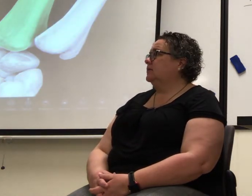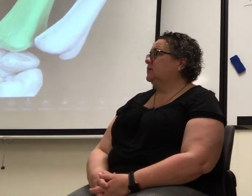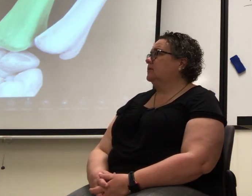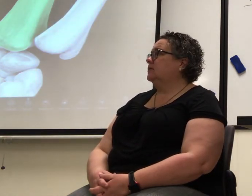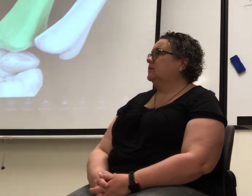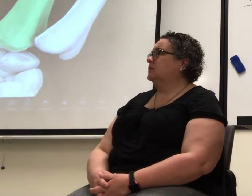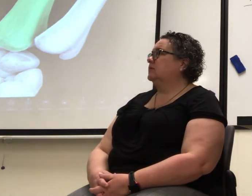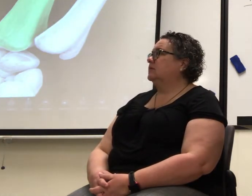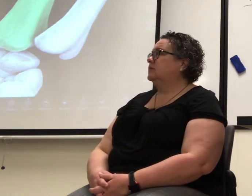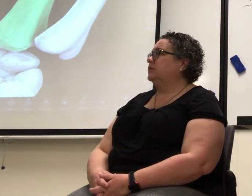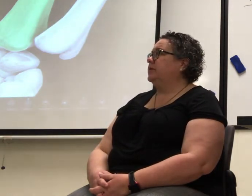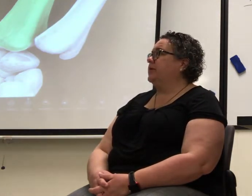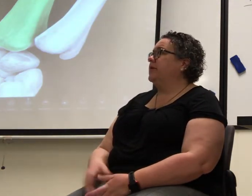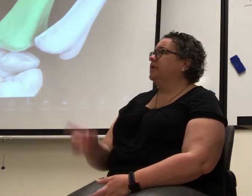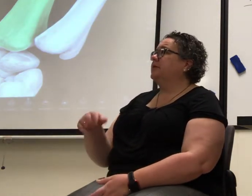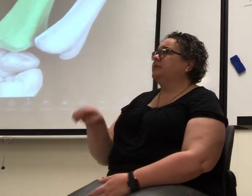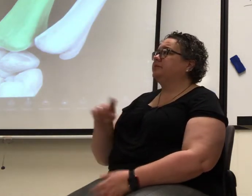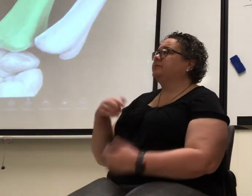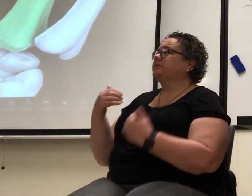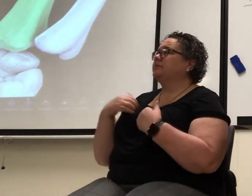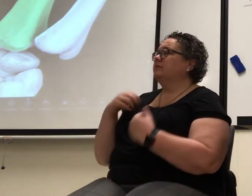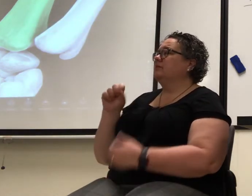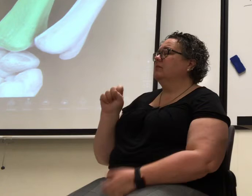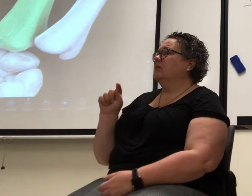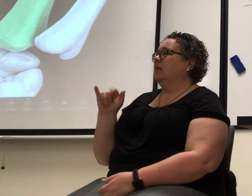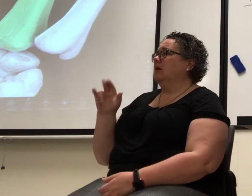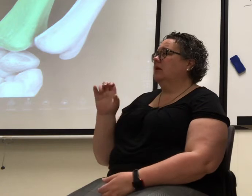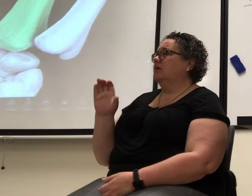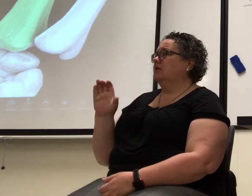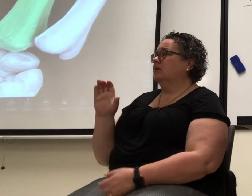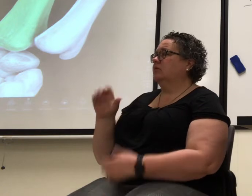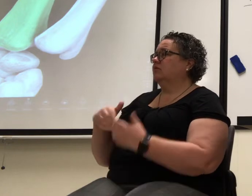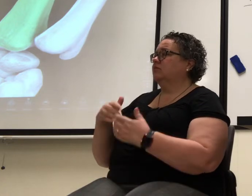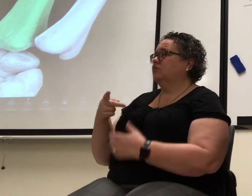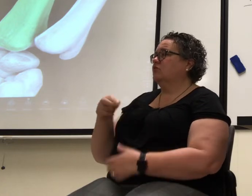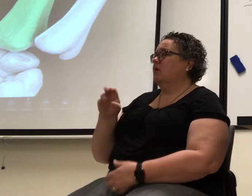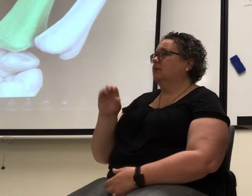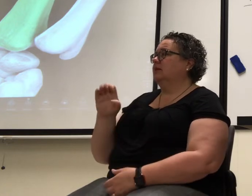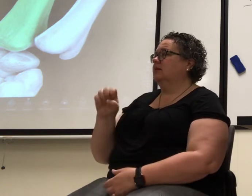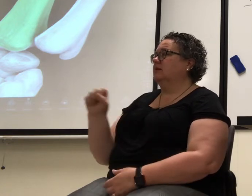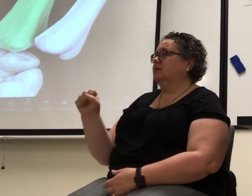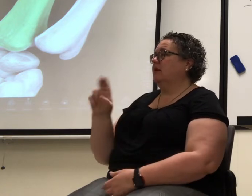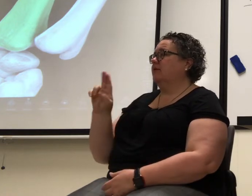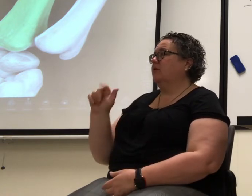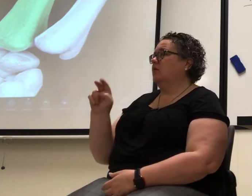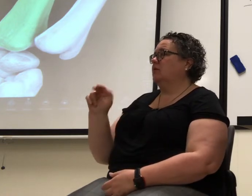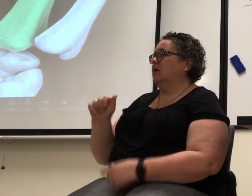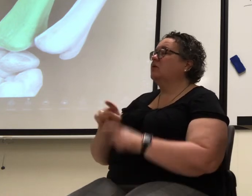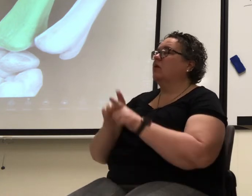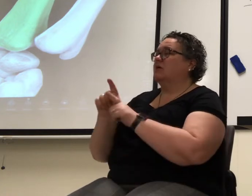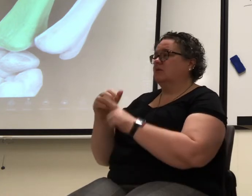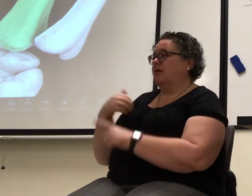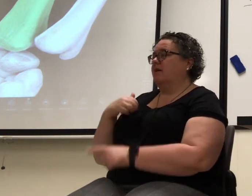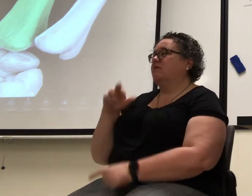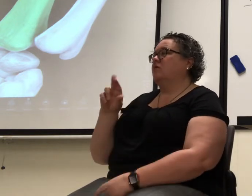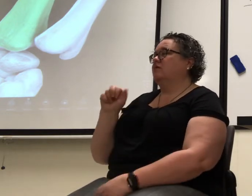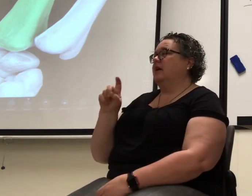So you had a styloid process of the ulna. You also have a styloid process of the radius.